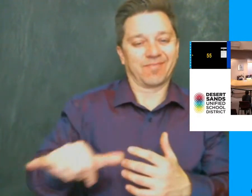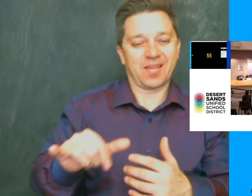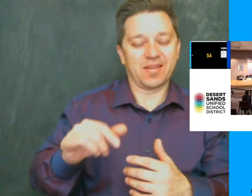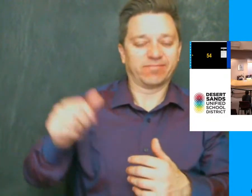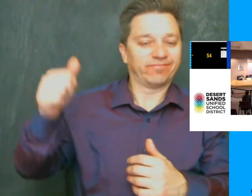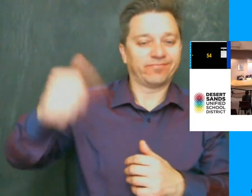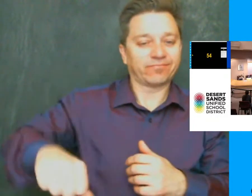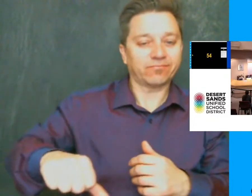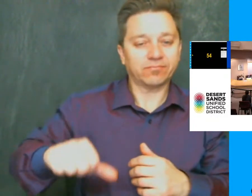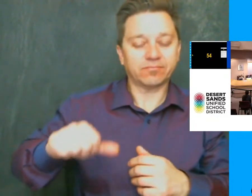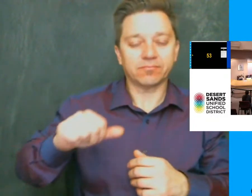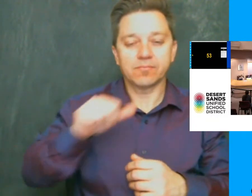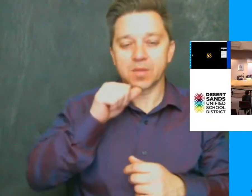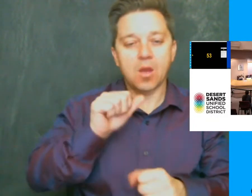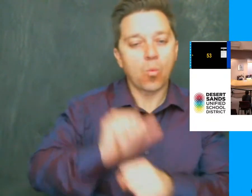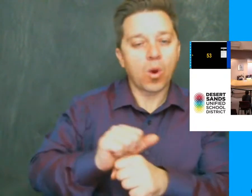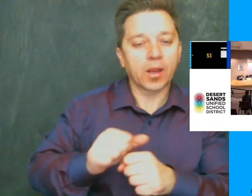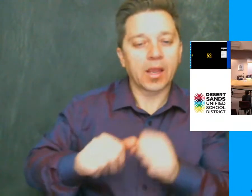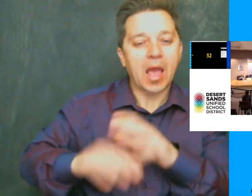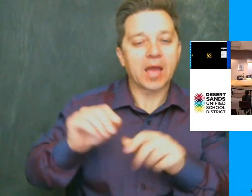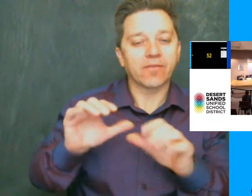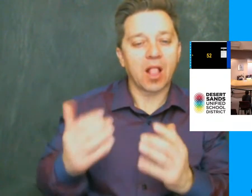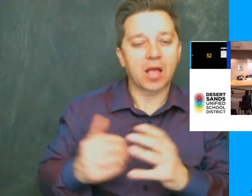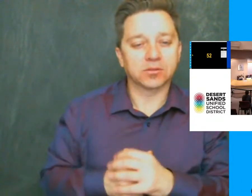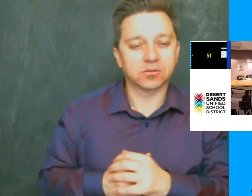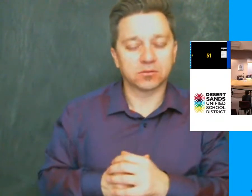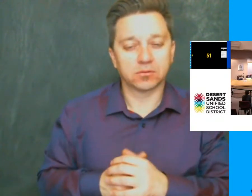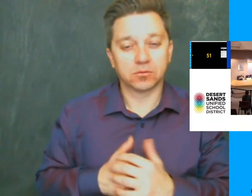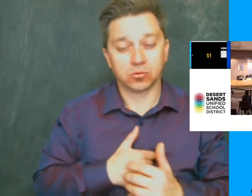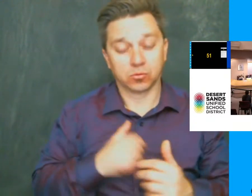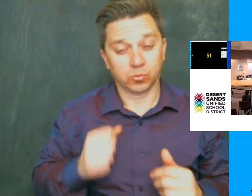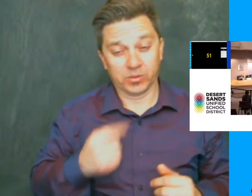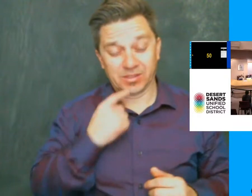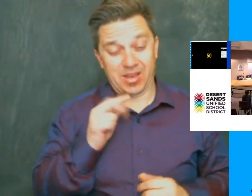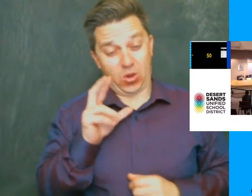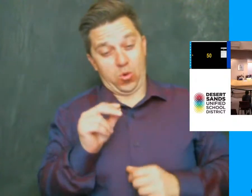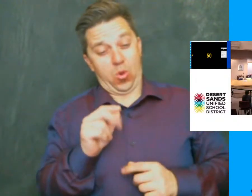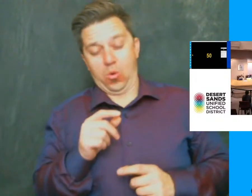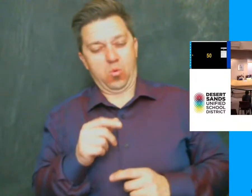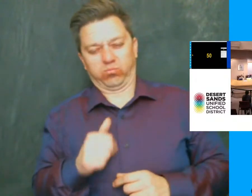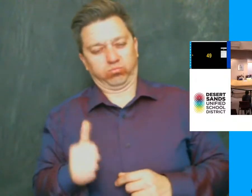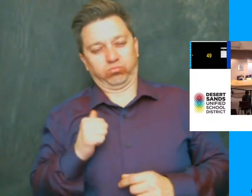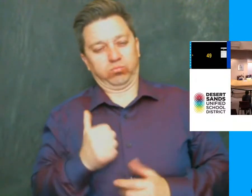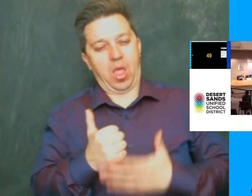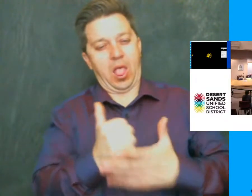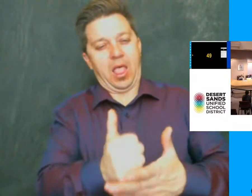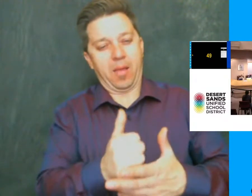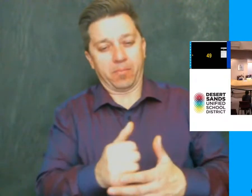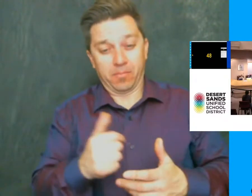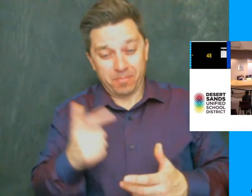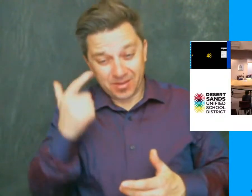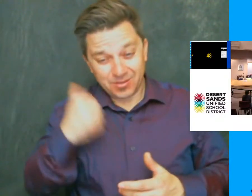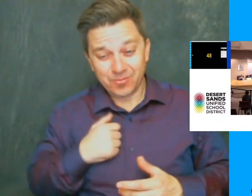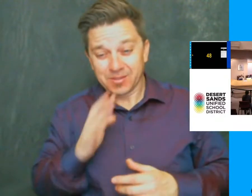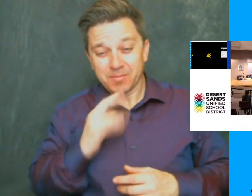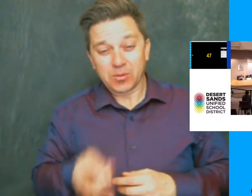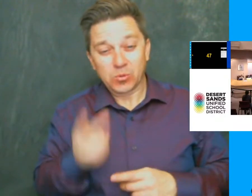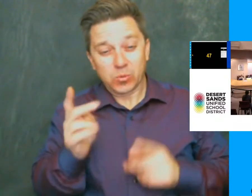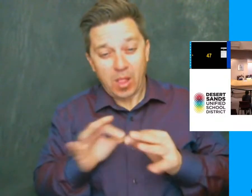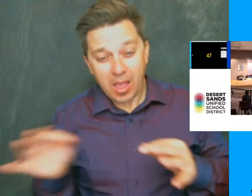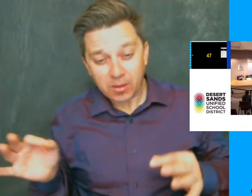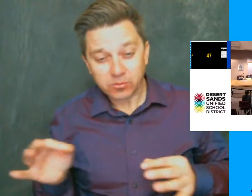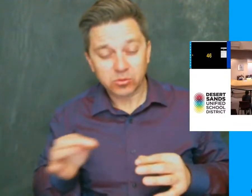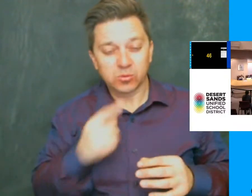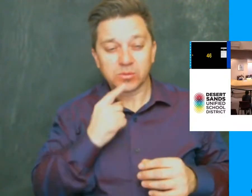working out of class. Should we just say no to helping our community by being bilingual? Should we say no to changing